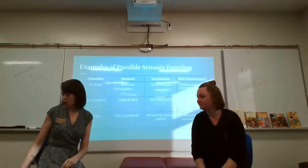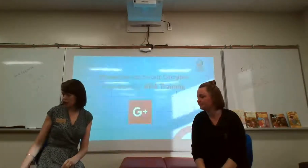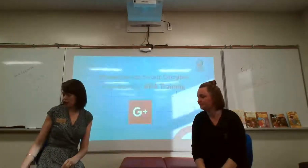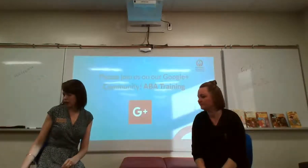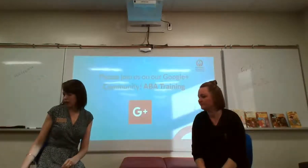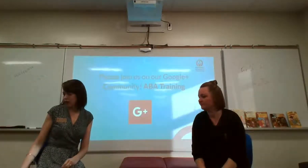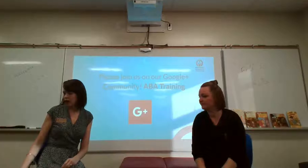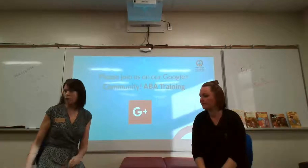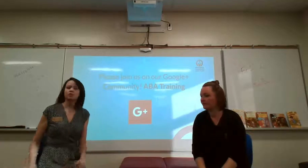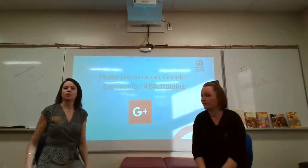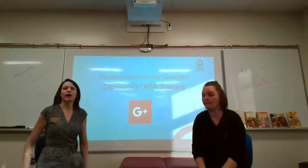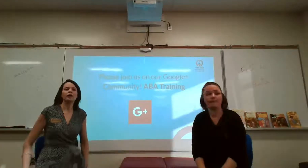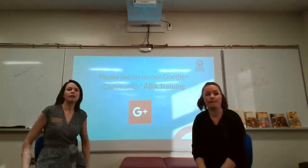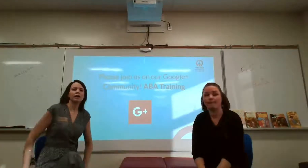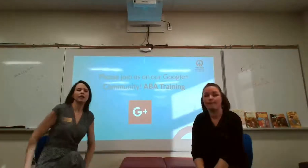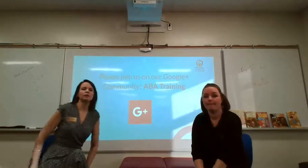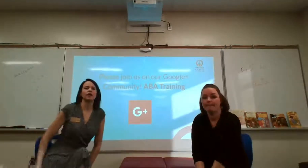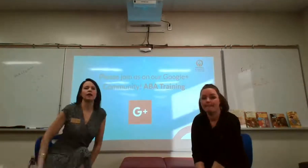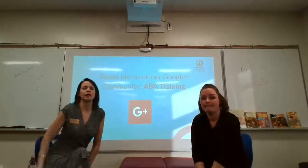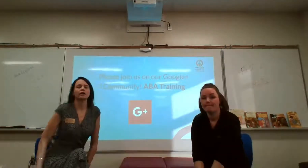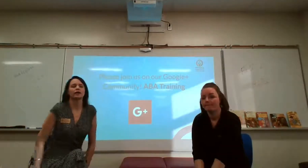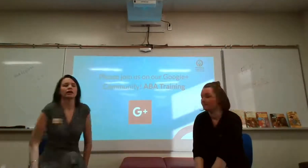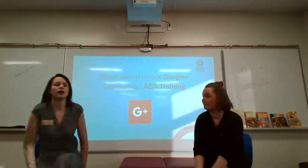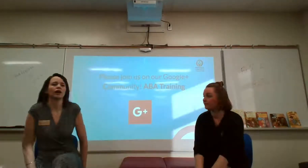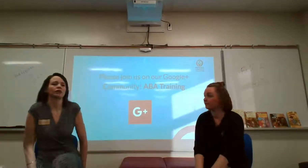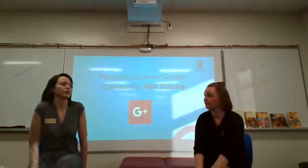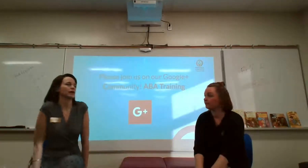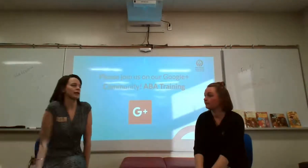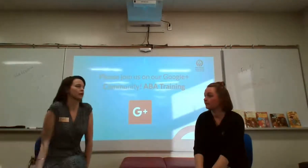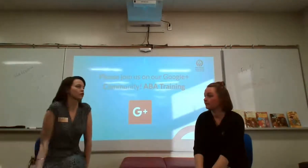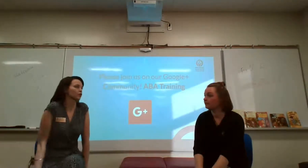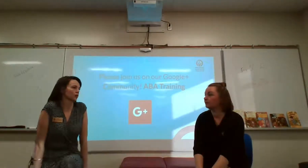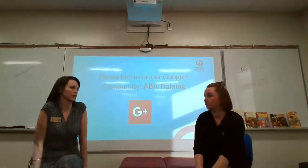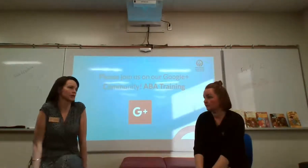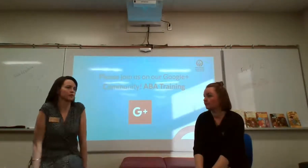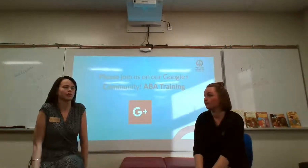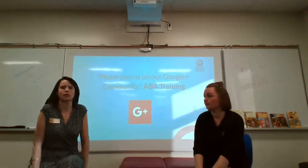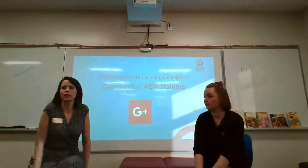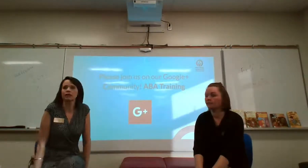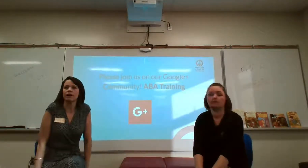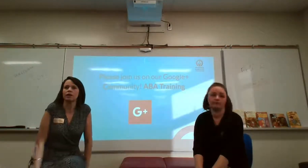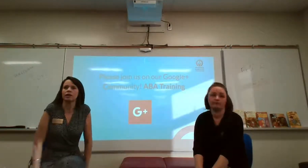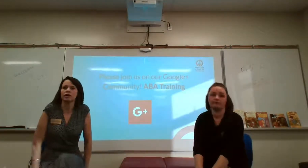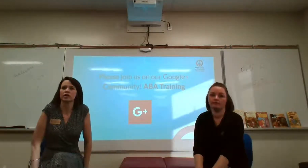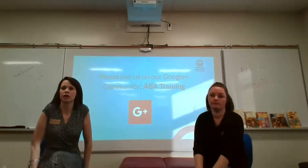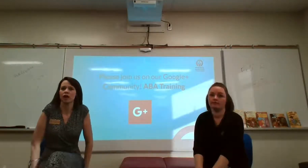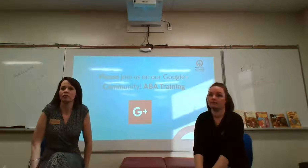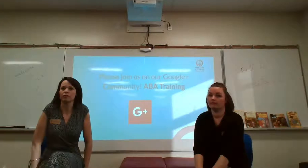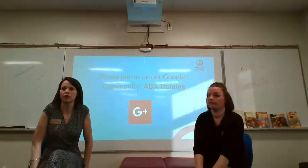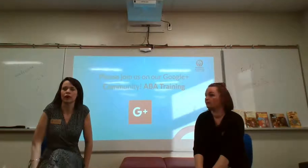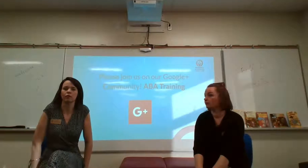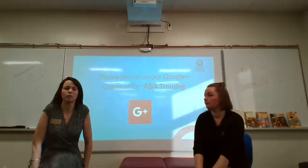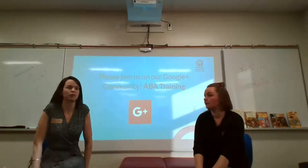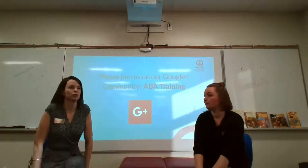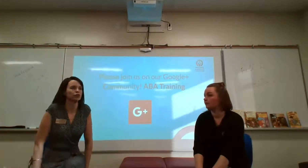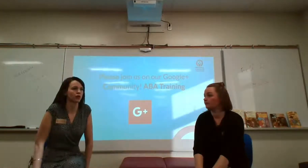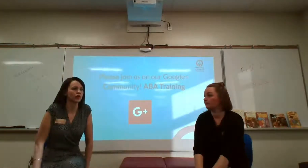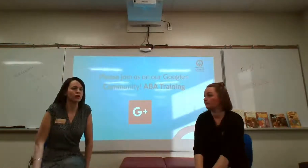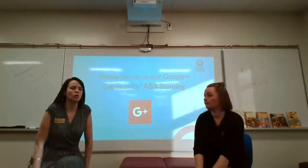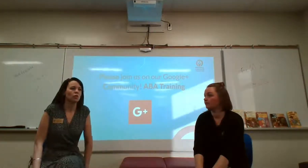Okay. So we have an ABA training, Google Plus community that we love when people join. What we